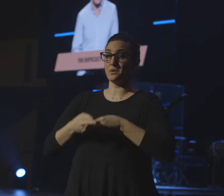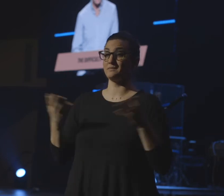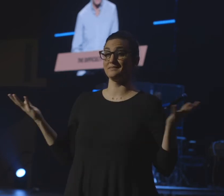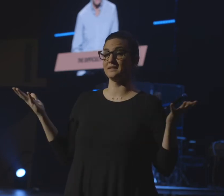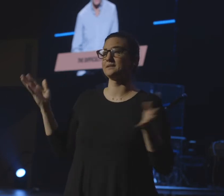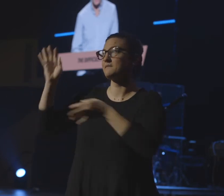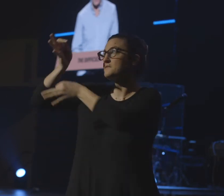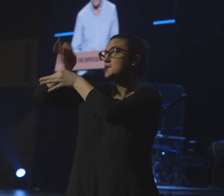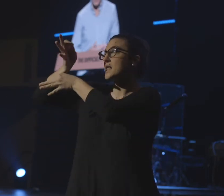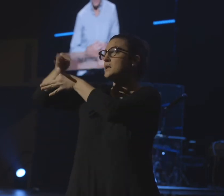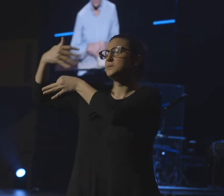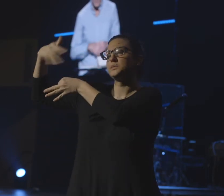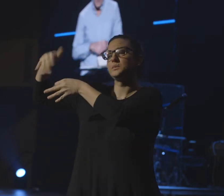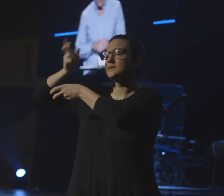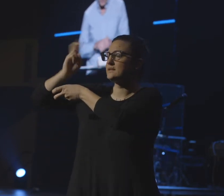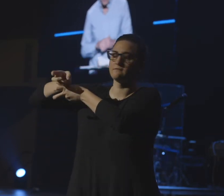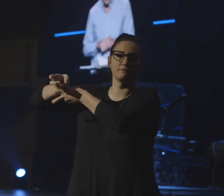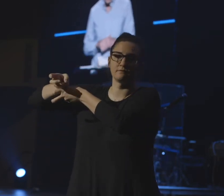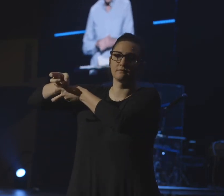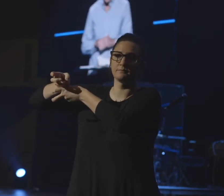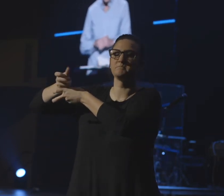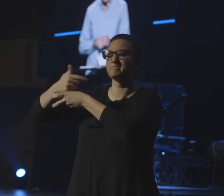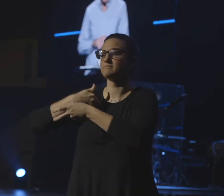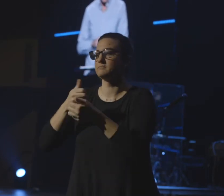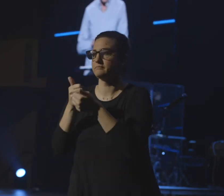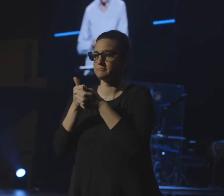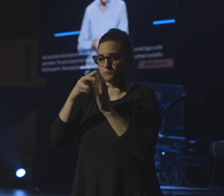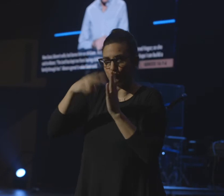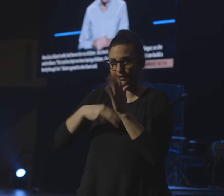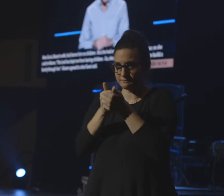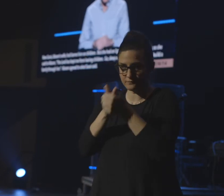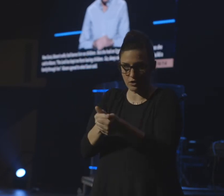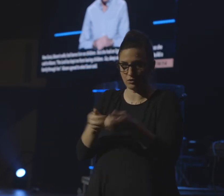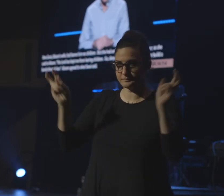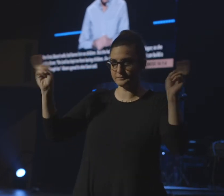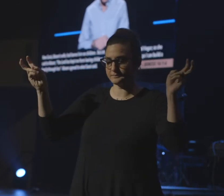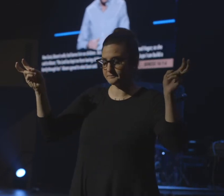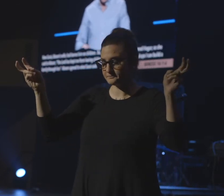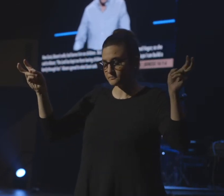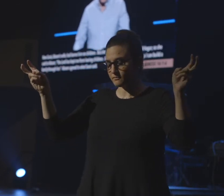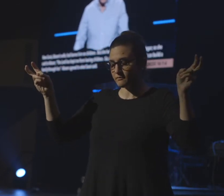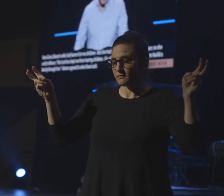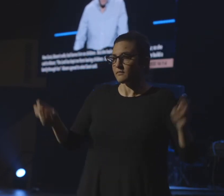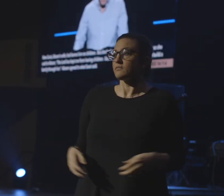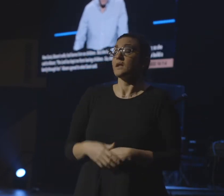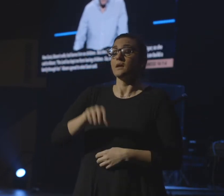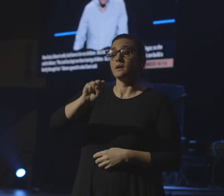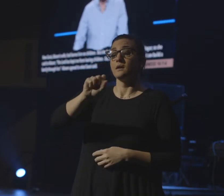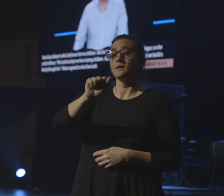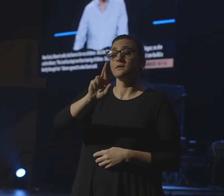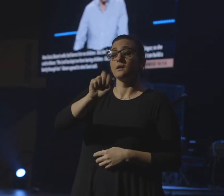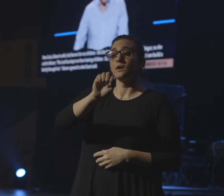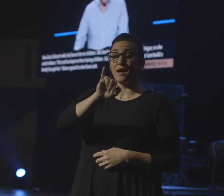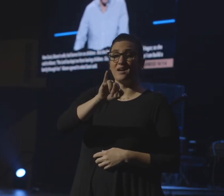The Difficulty of Faith. Follow along as I read these words, beginning in verse 1. Now Sarai,